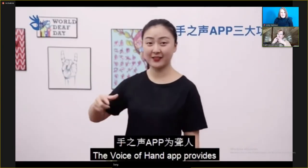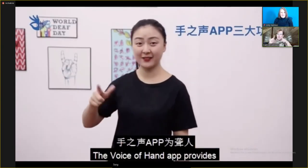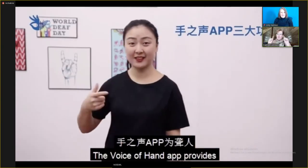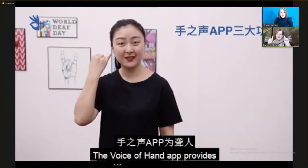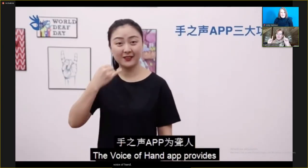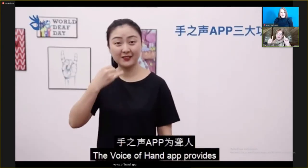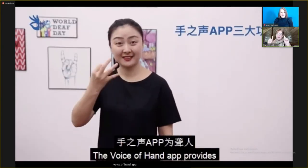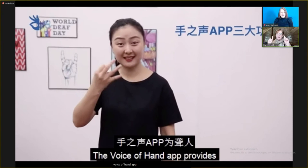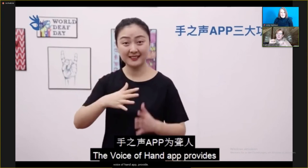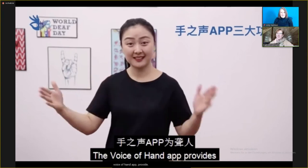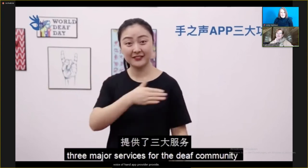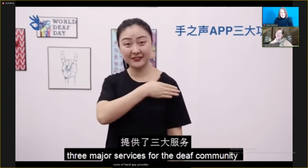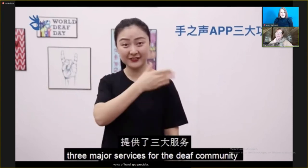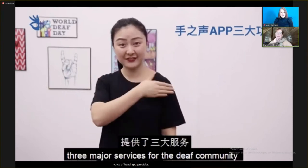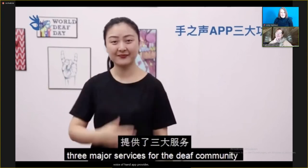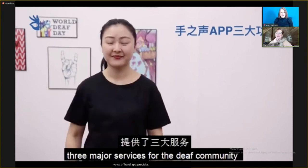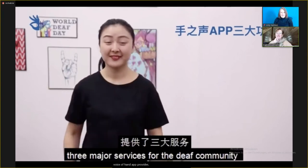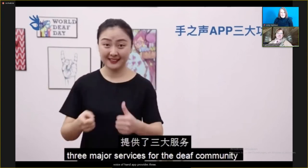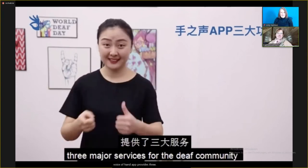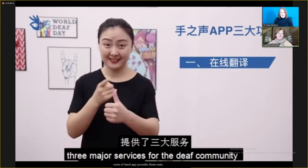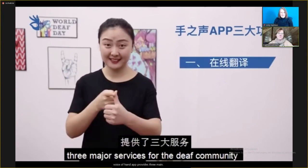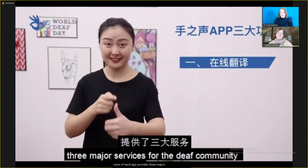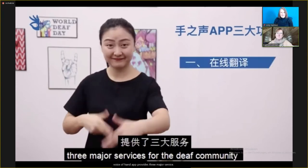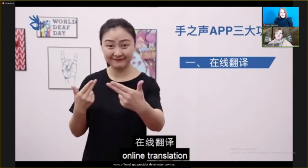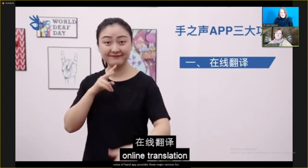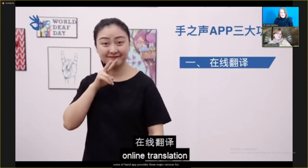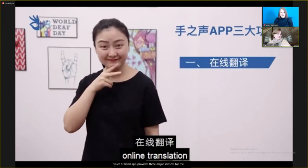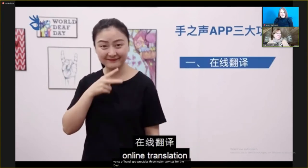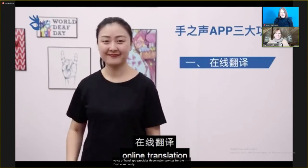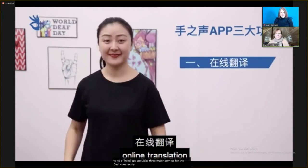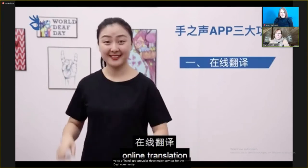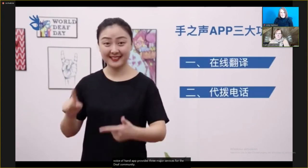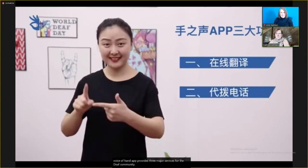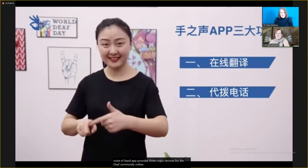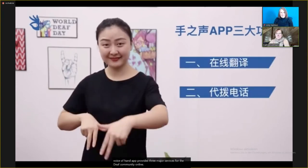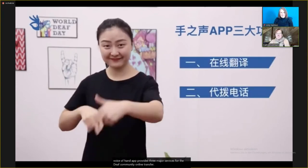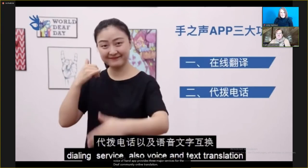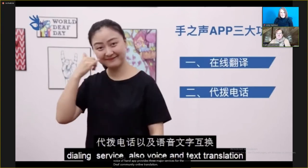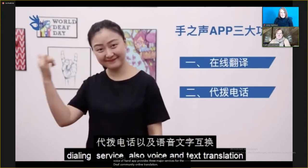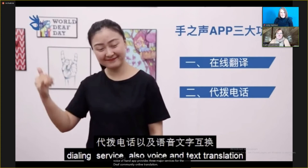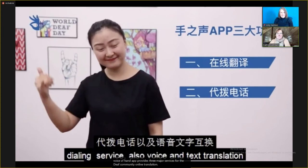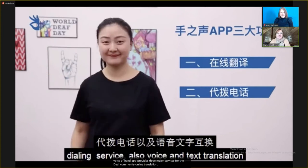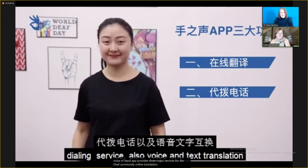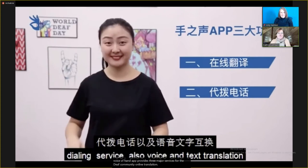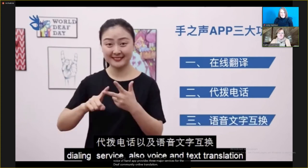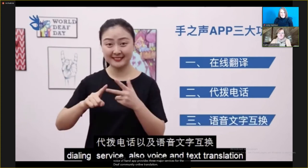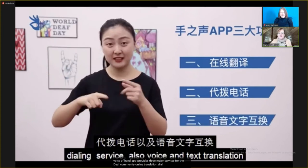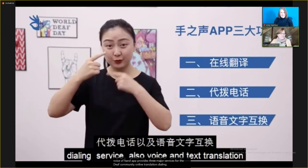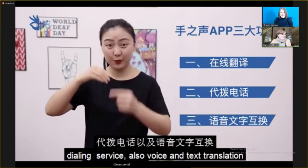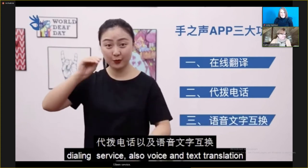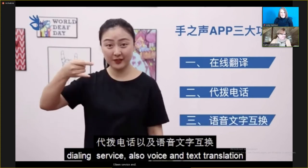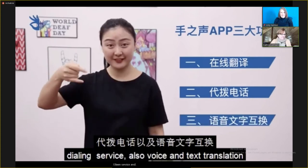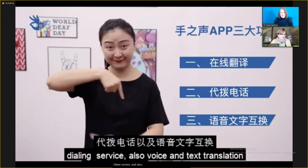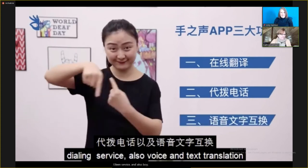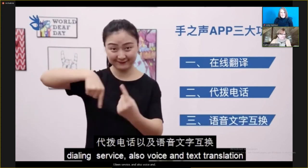Voice of Hand app provides three major services for the deaf community: online translation, dialing service,